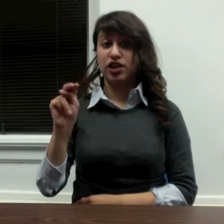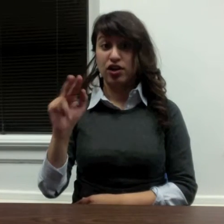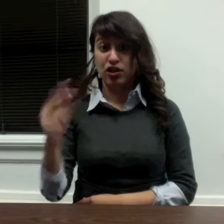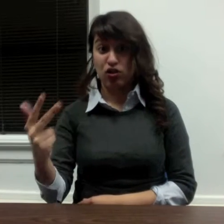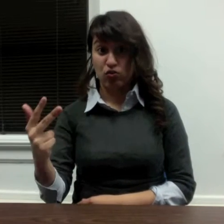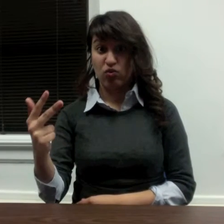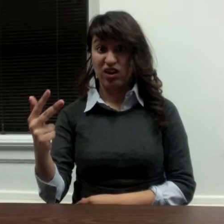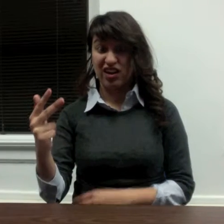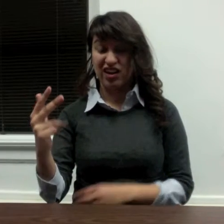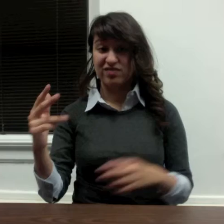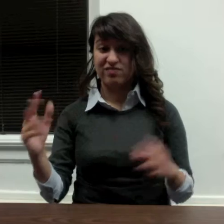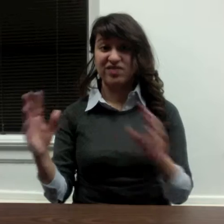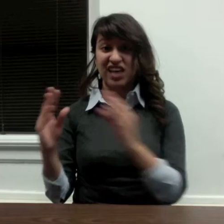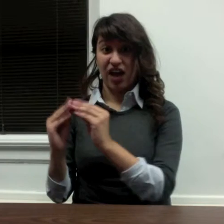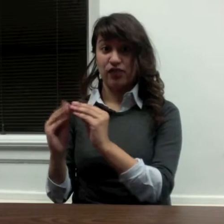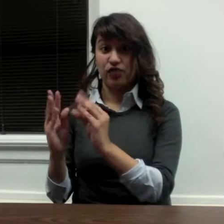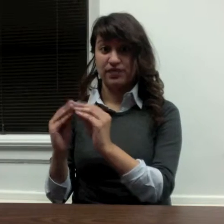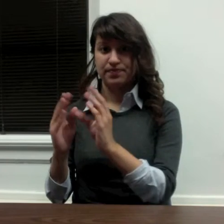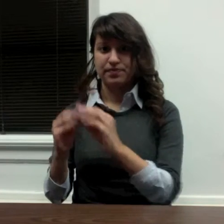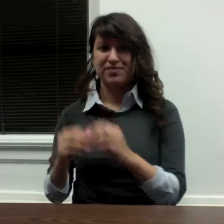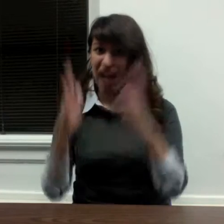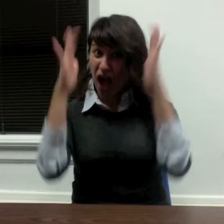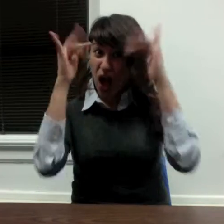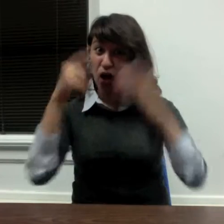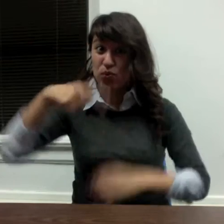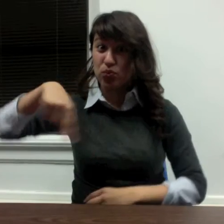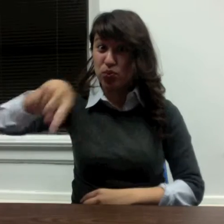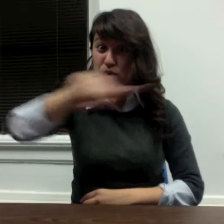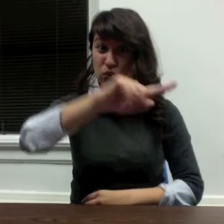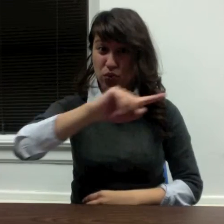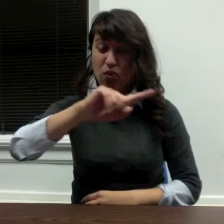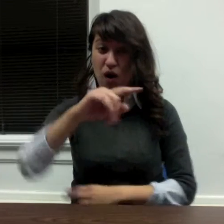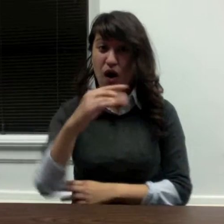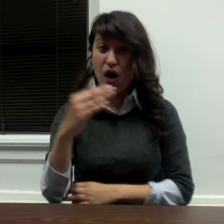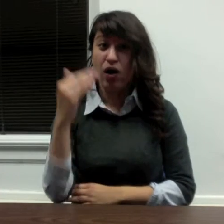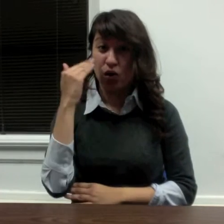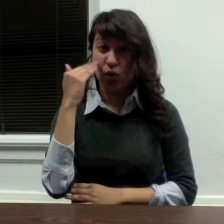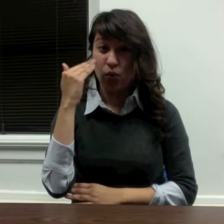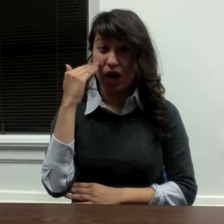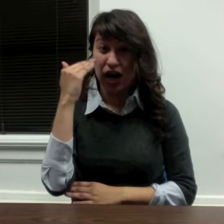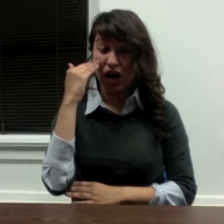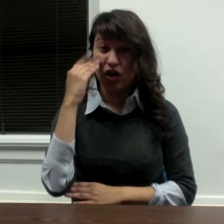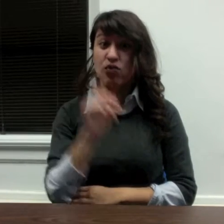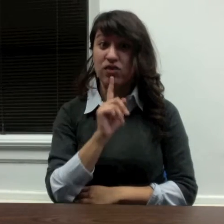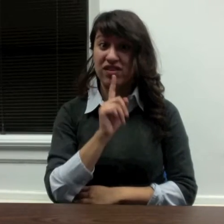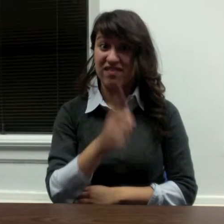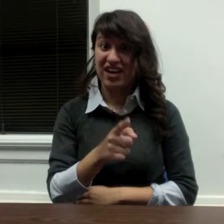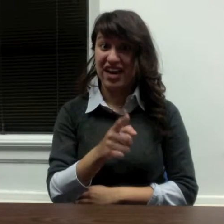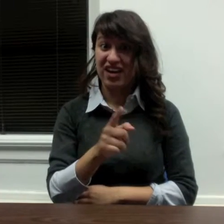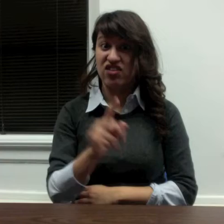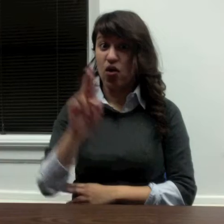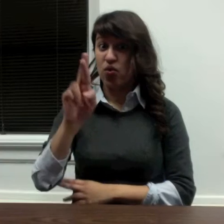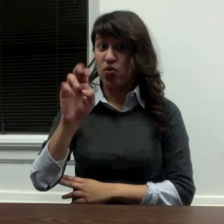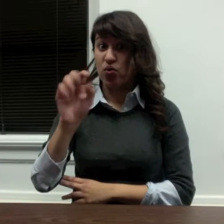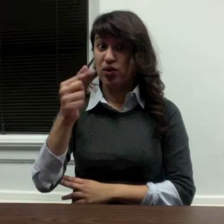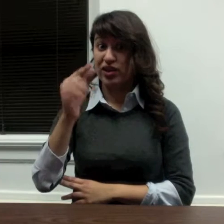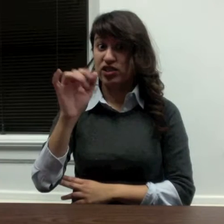I hope you are all aware of the fact that the Region 3 conference is happening here